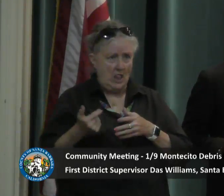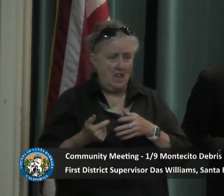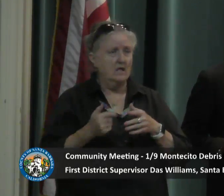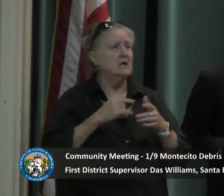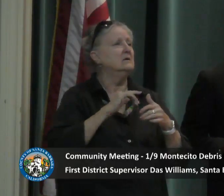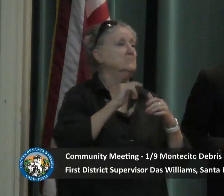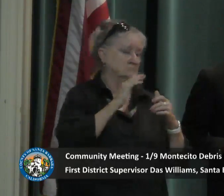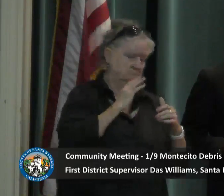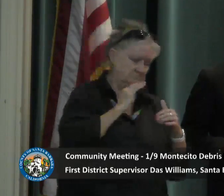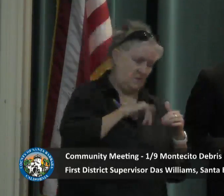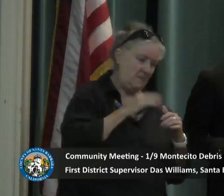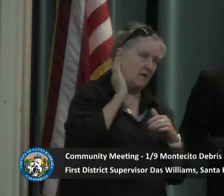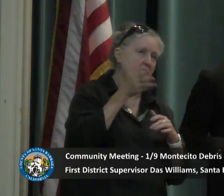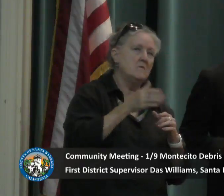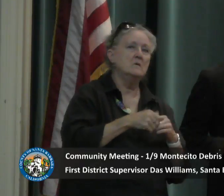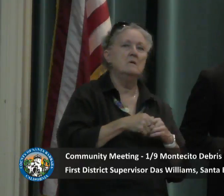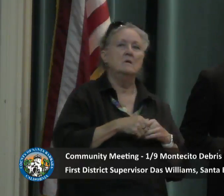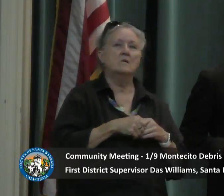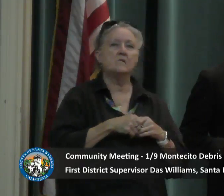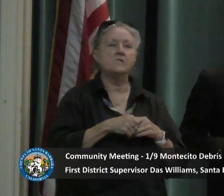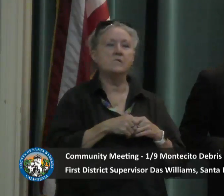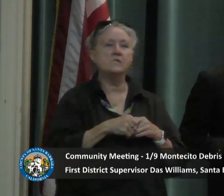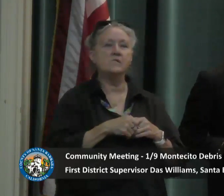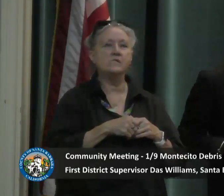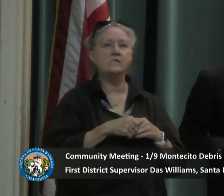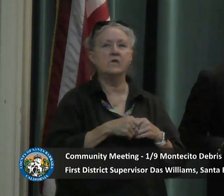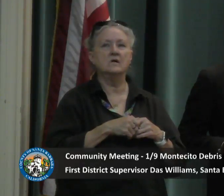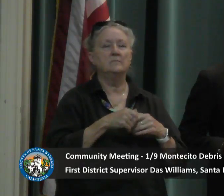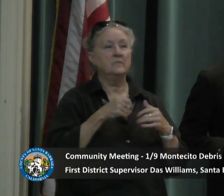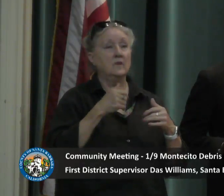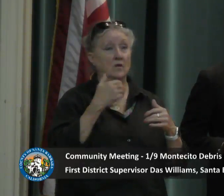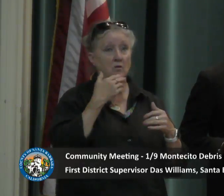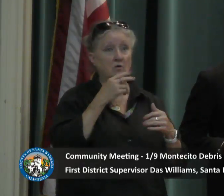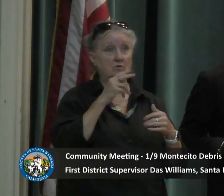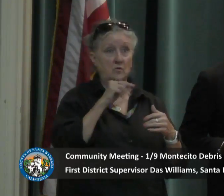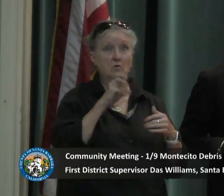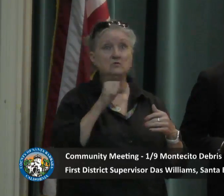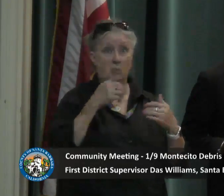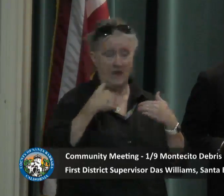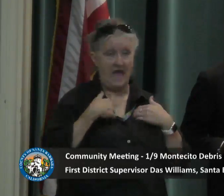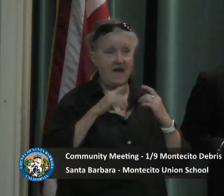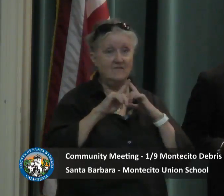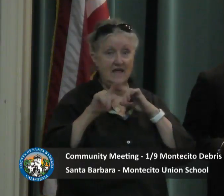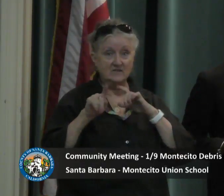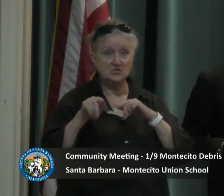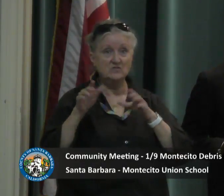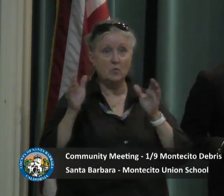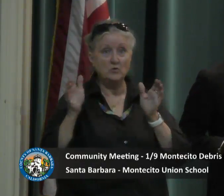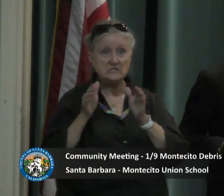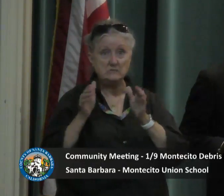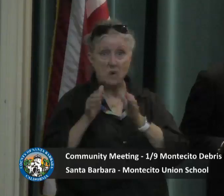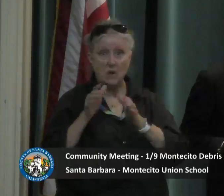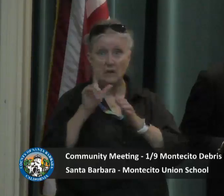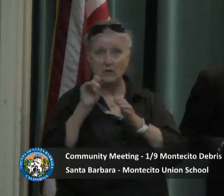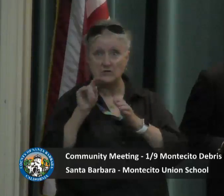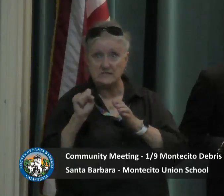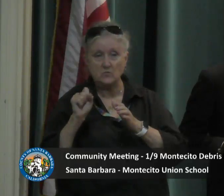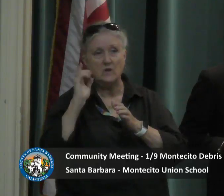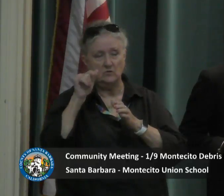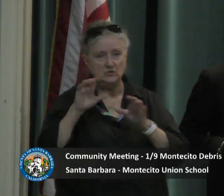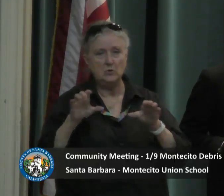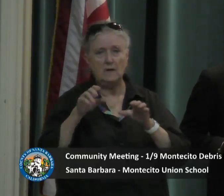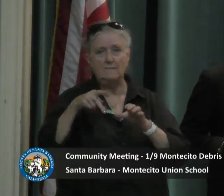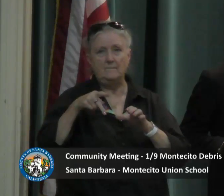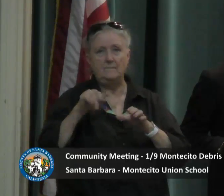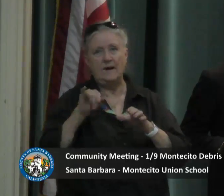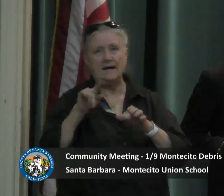about that. The good news is we have solutions for small lots. We're going to do a pilot program this